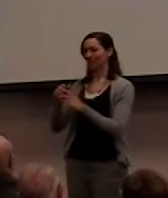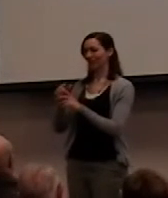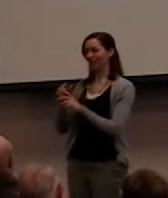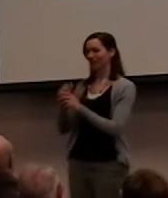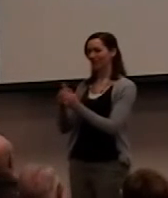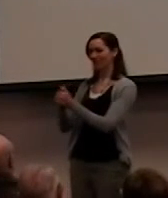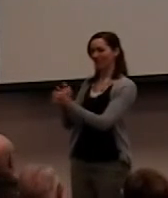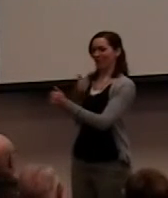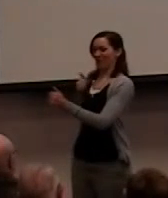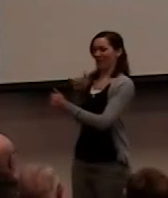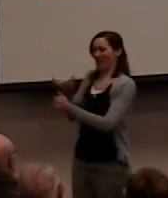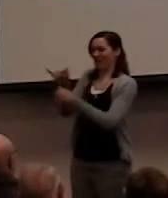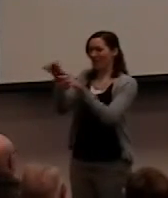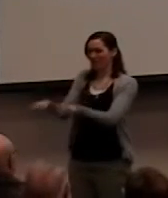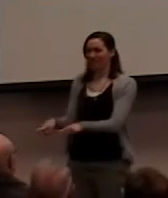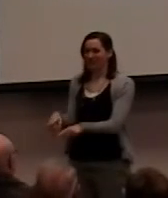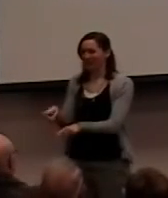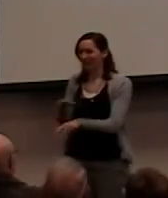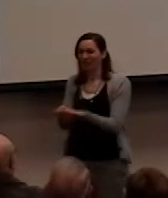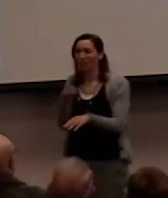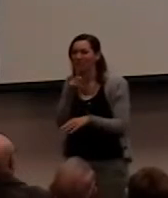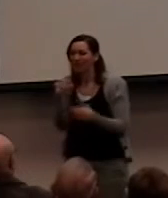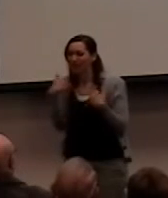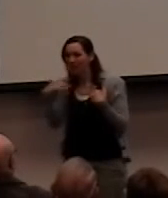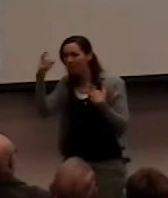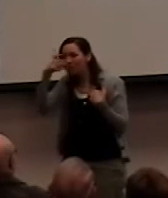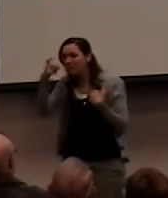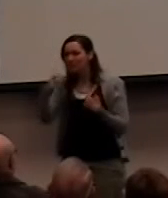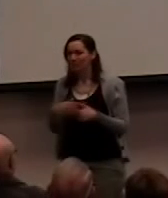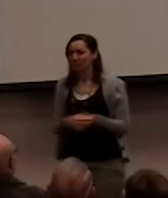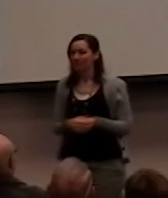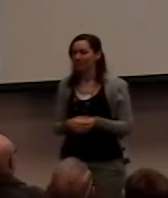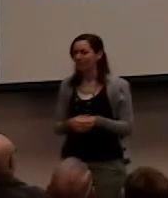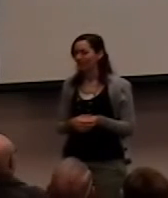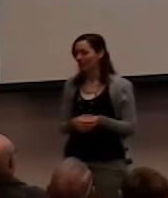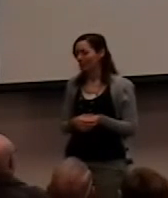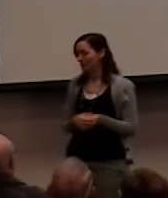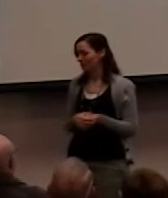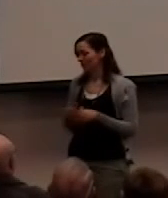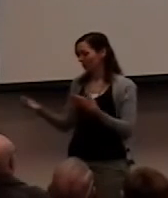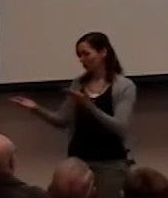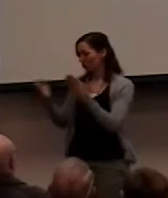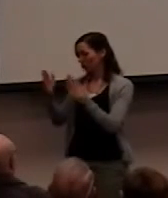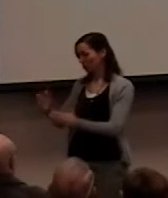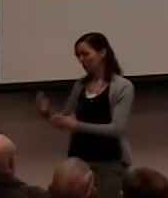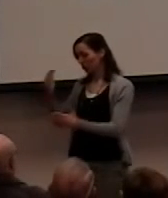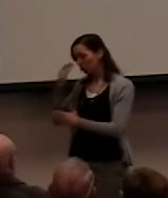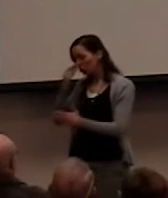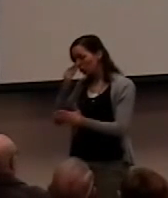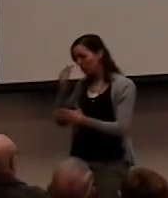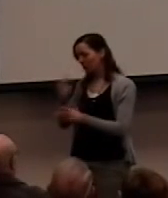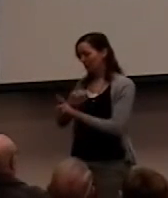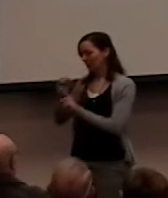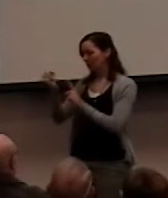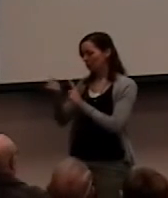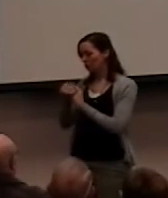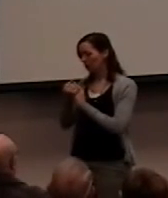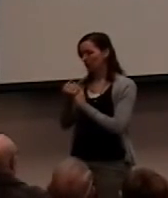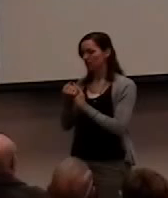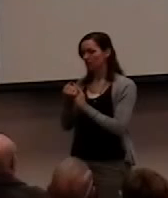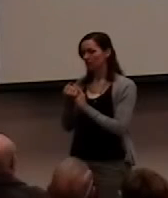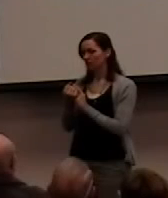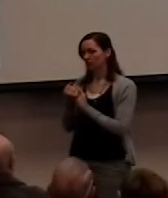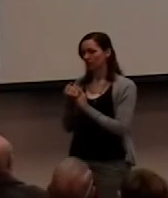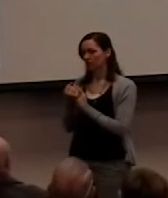they don't. He was aware of the situation. He had his